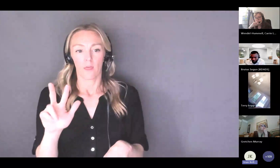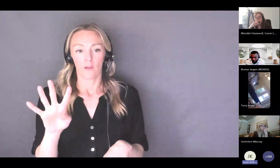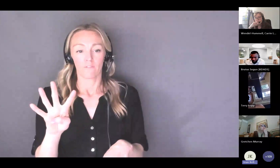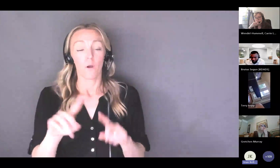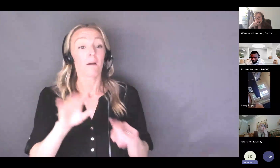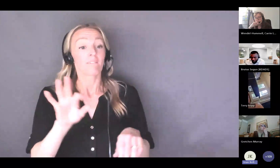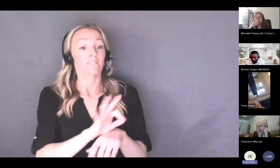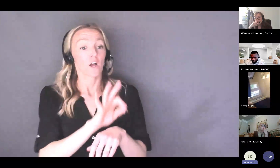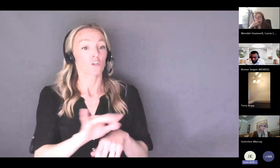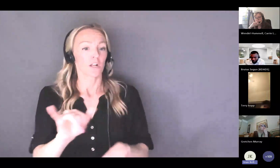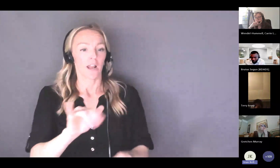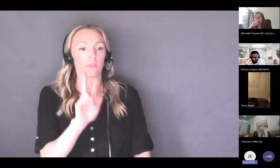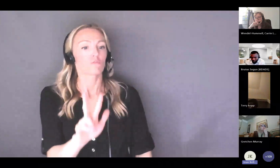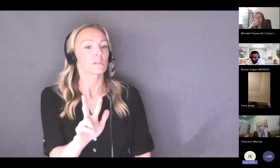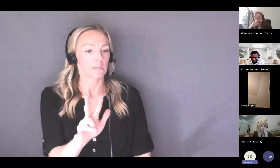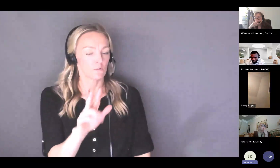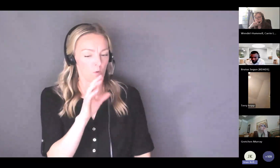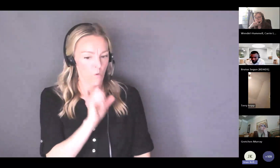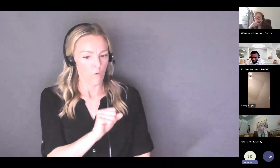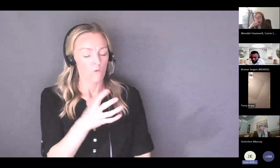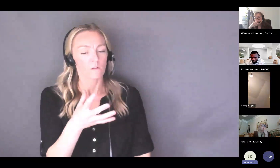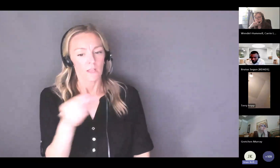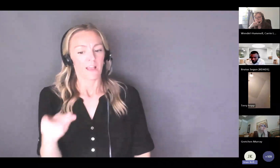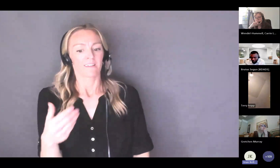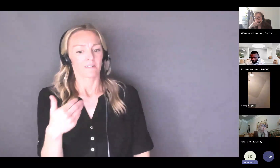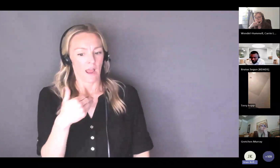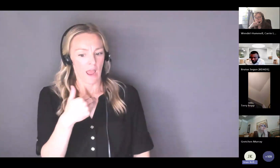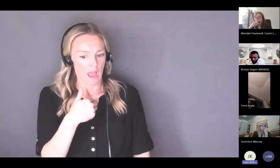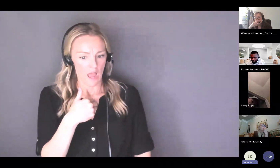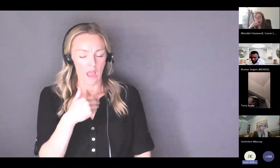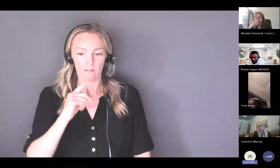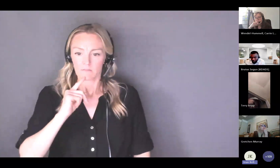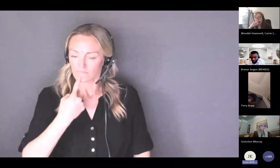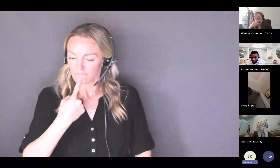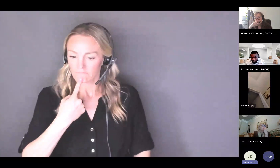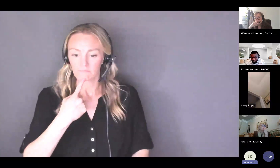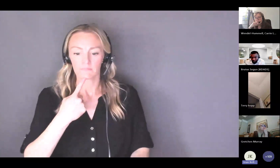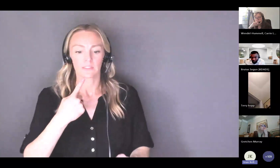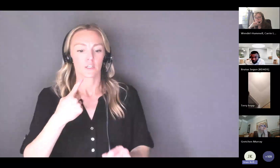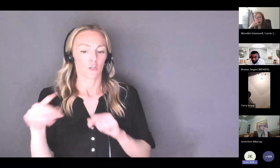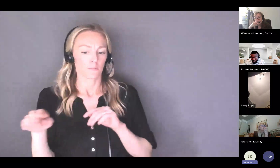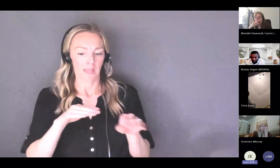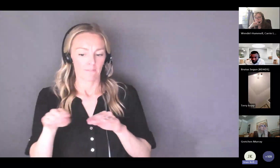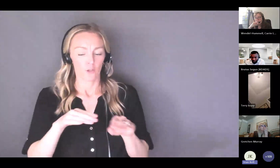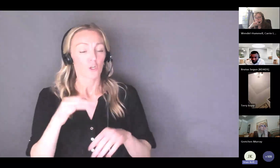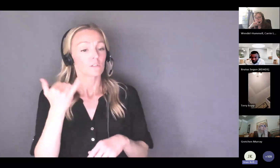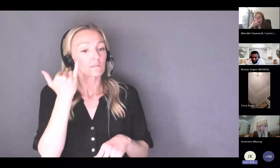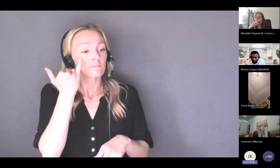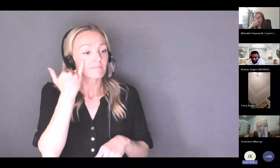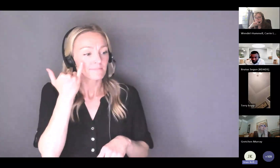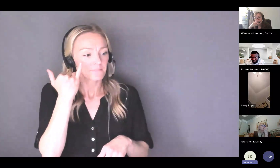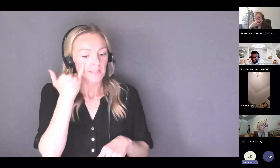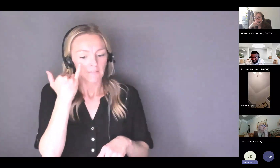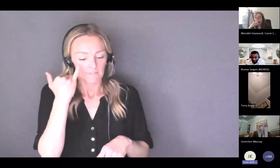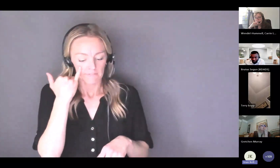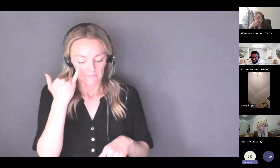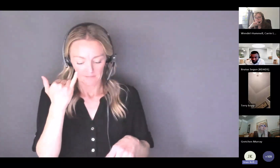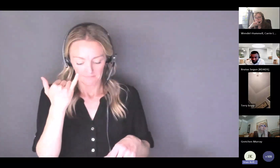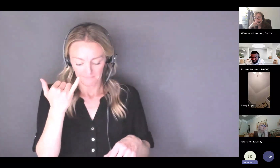as a 3-year-old child. He also has extreme competing behaviors. So if you carried over something, say, for example,